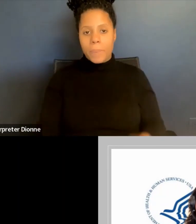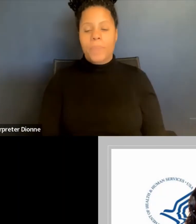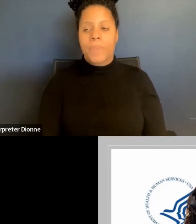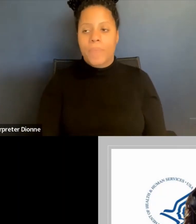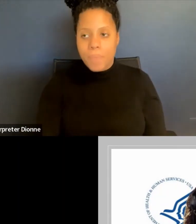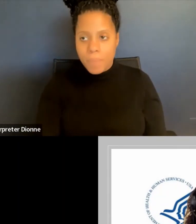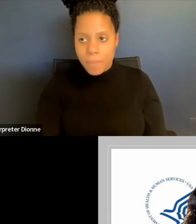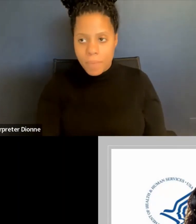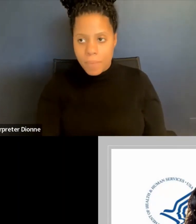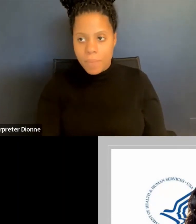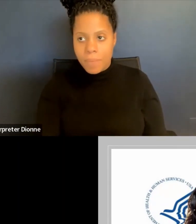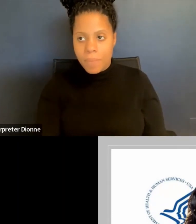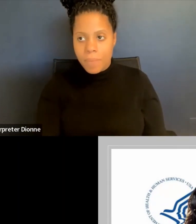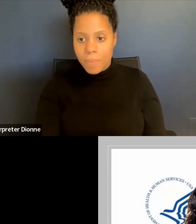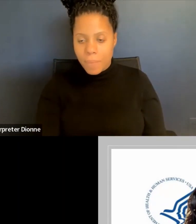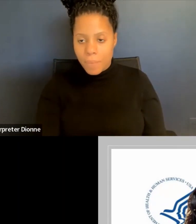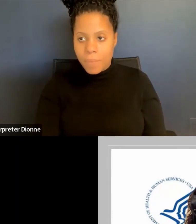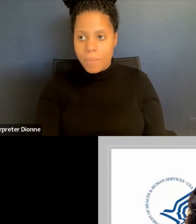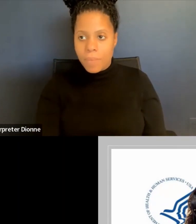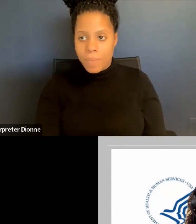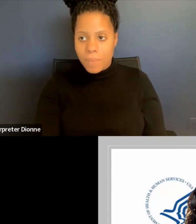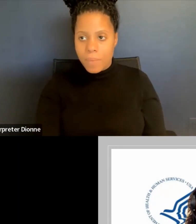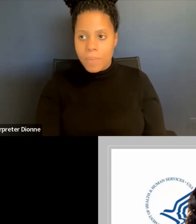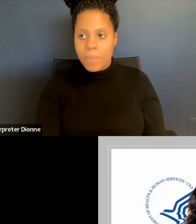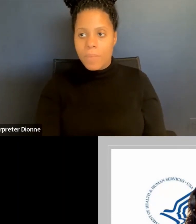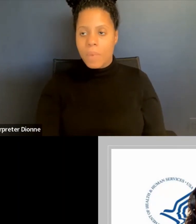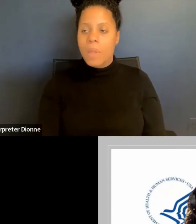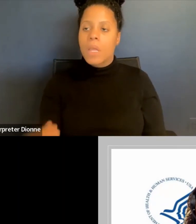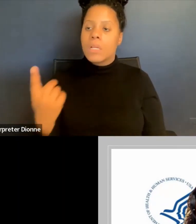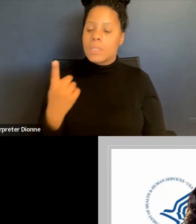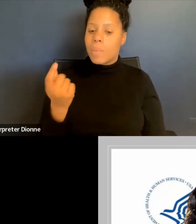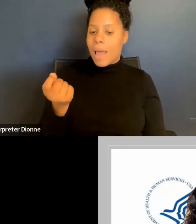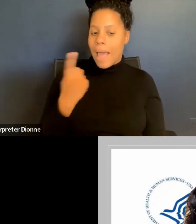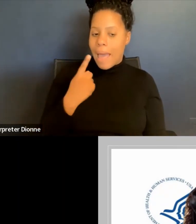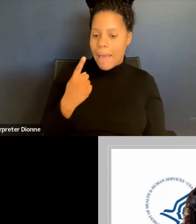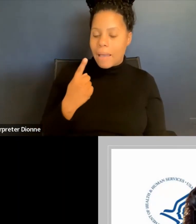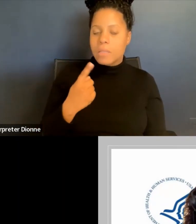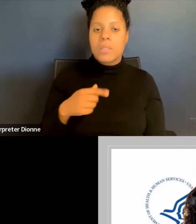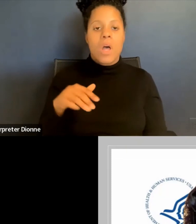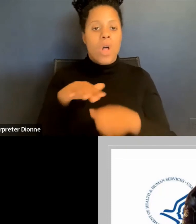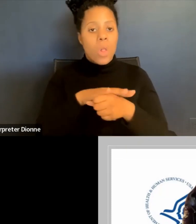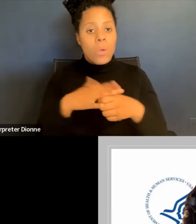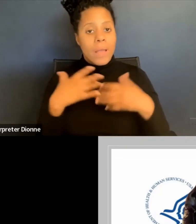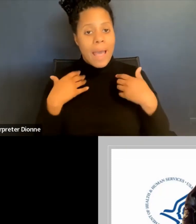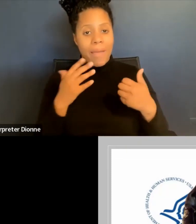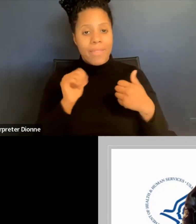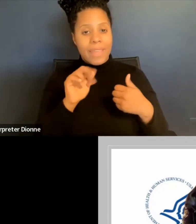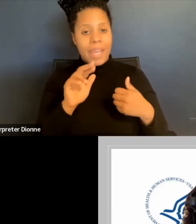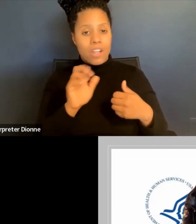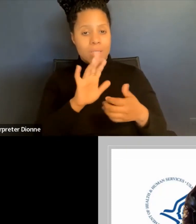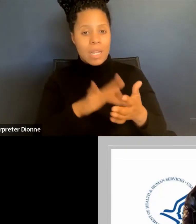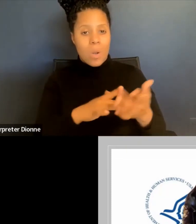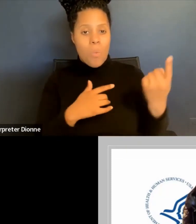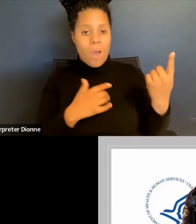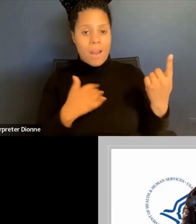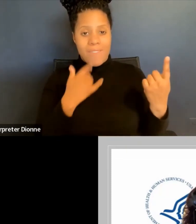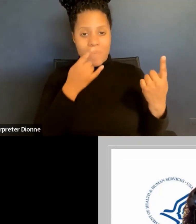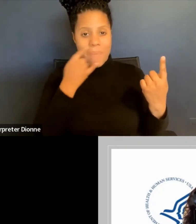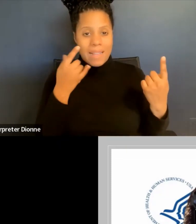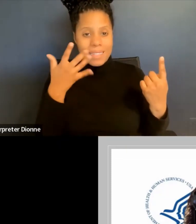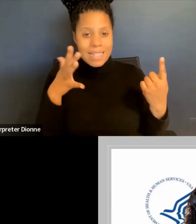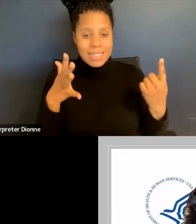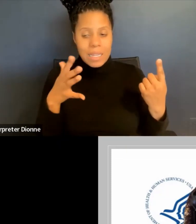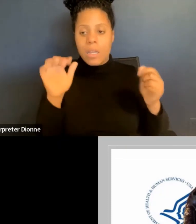Okay, someone asked, it looks like their local health center only has masks. Can you help us get tests? Michelle, as